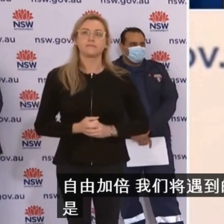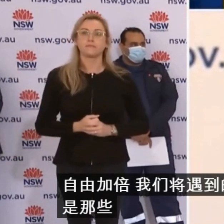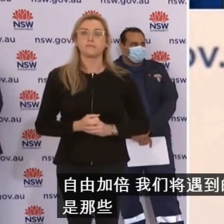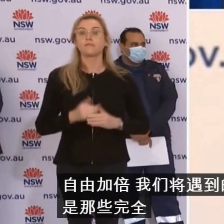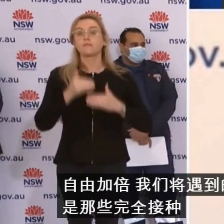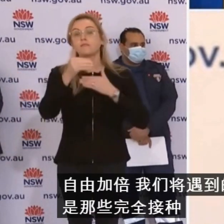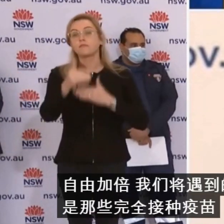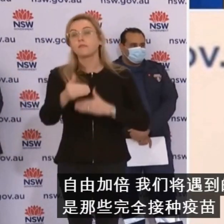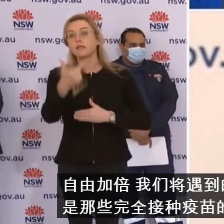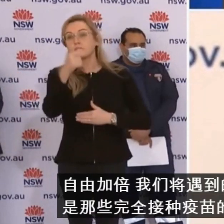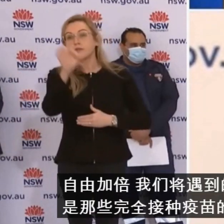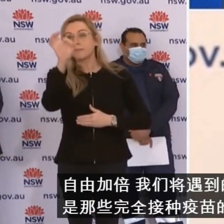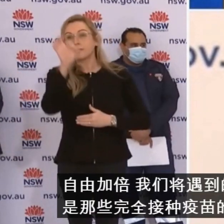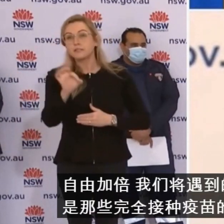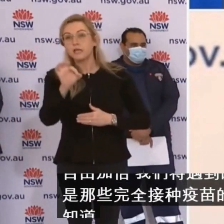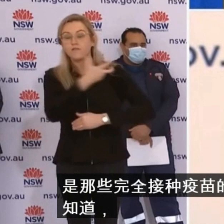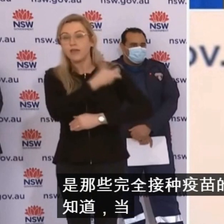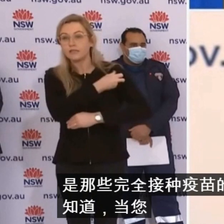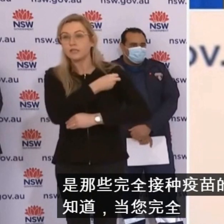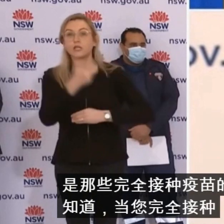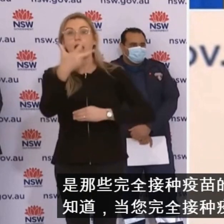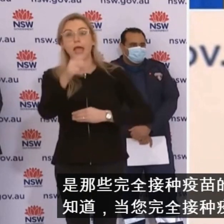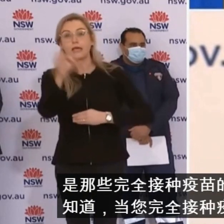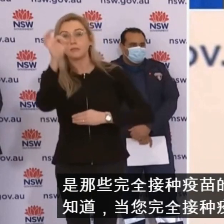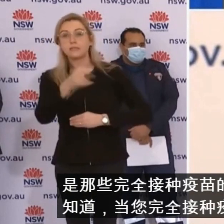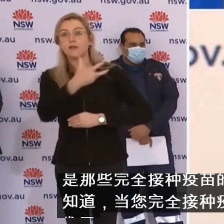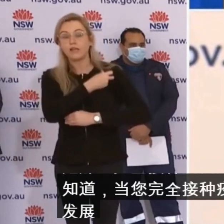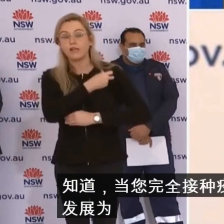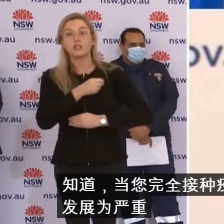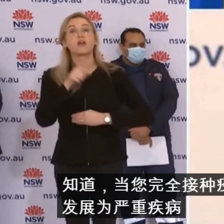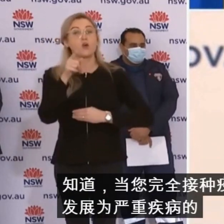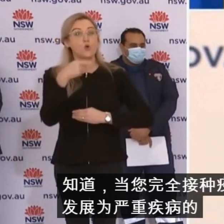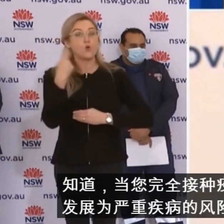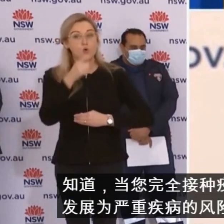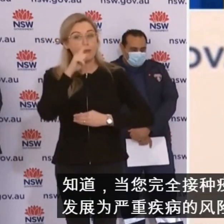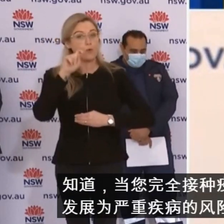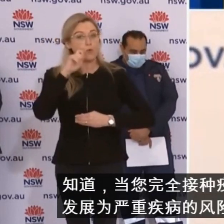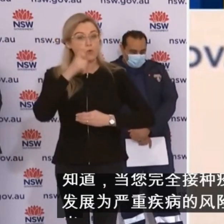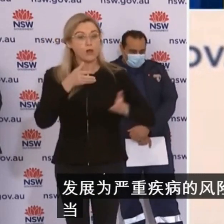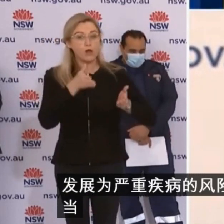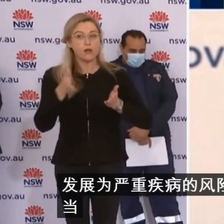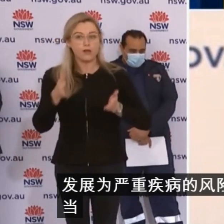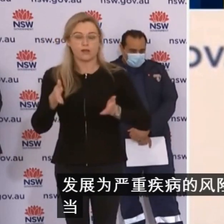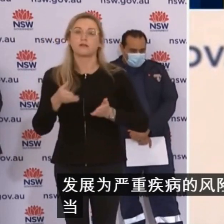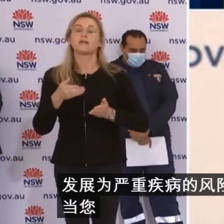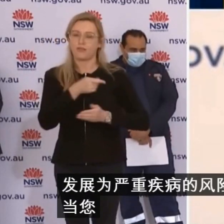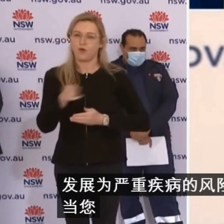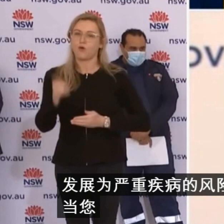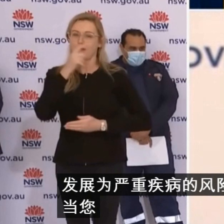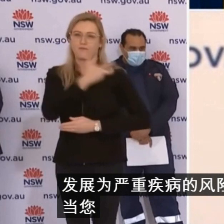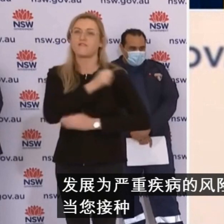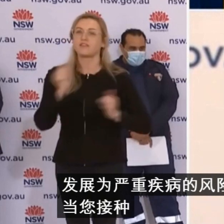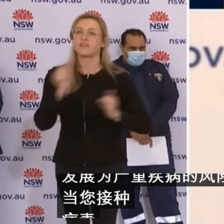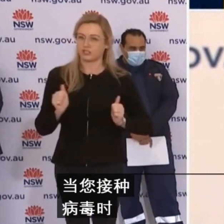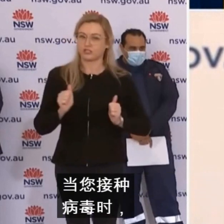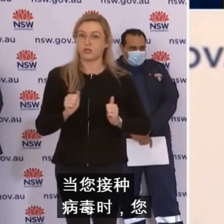be those who are fully vaccinated. We know that the risk of having or developing severe illness is reduced when you're fully vaccinated.